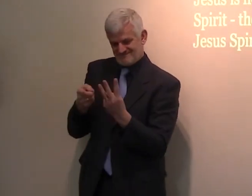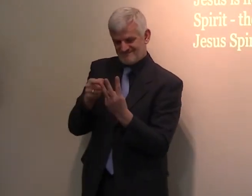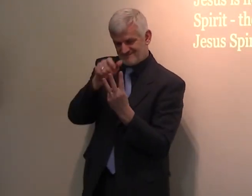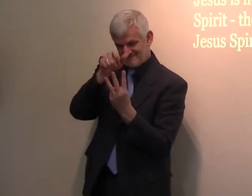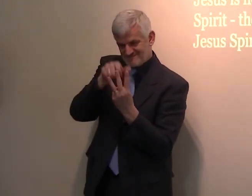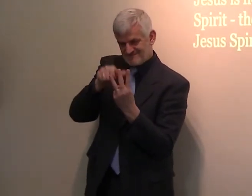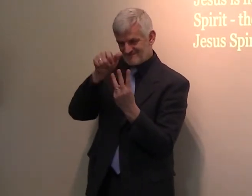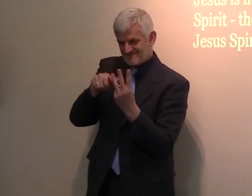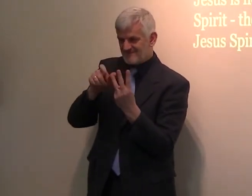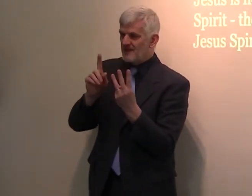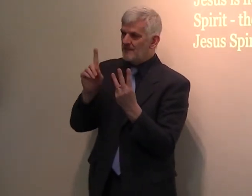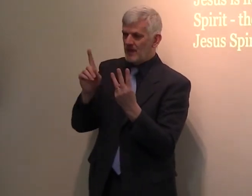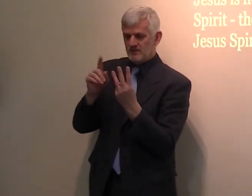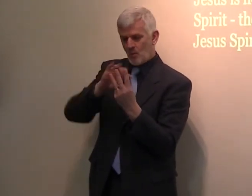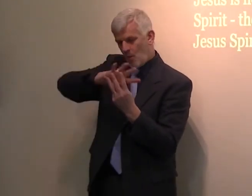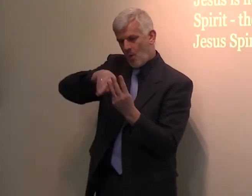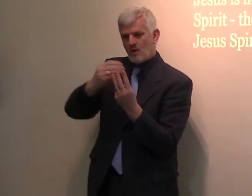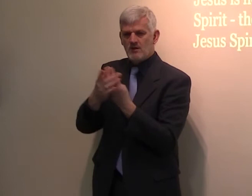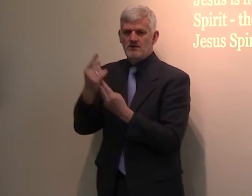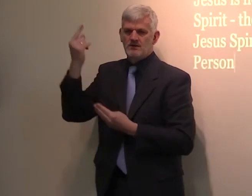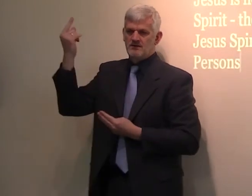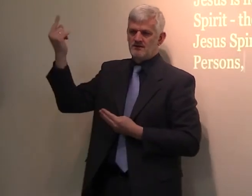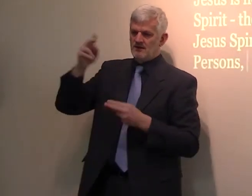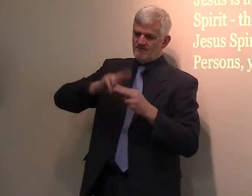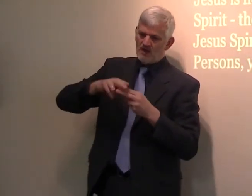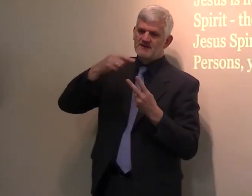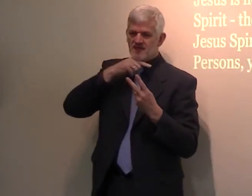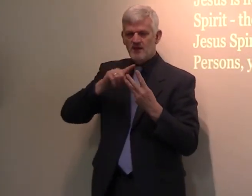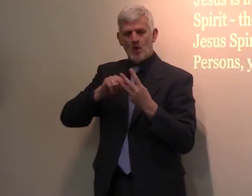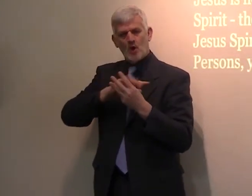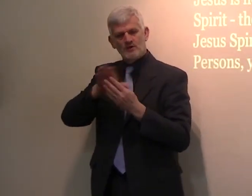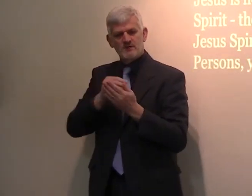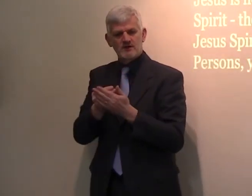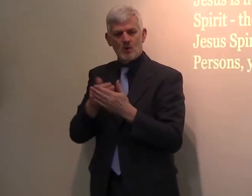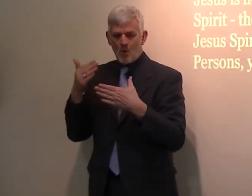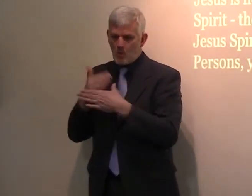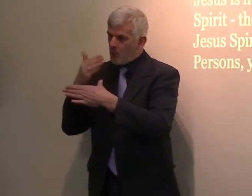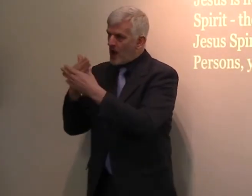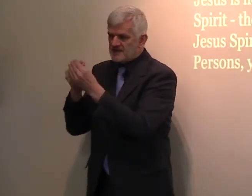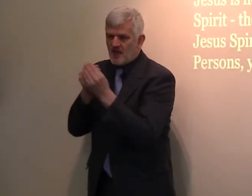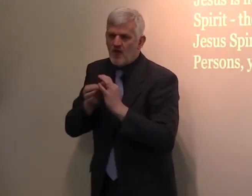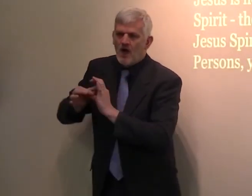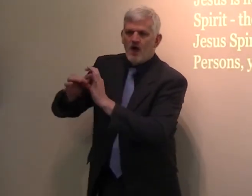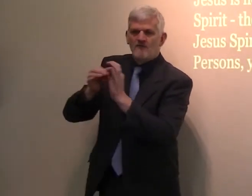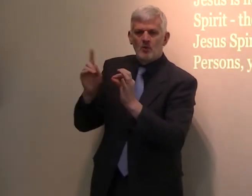always, all the Godhead, Father, Son, Holy Spirit, they all work together for our benefit and for our blessings.